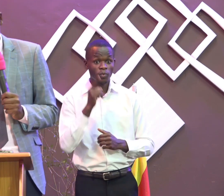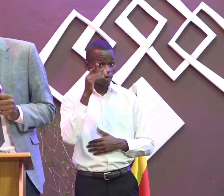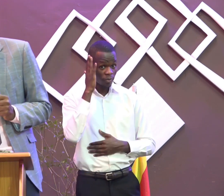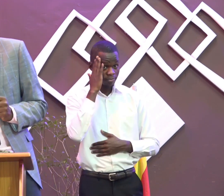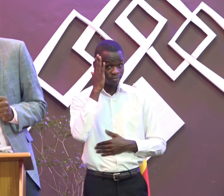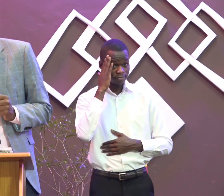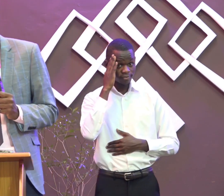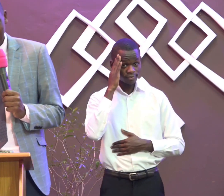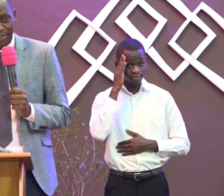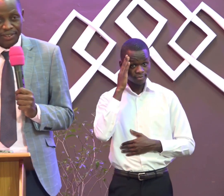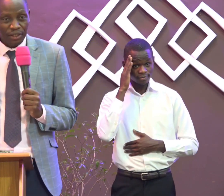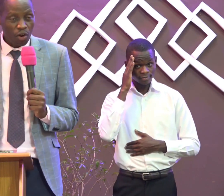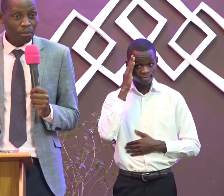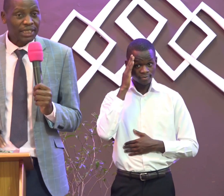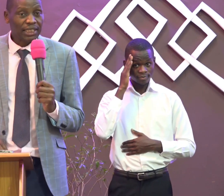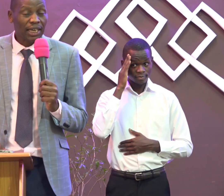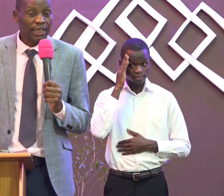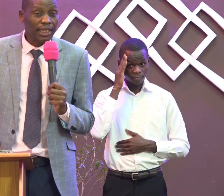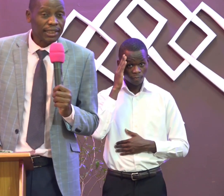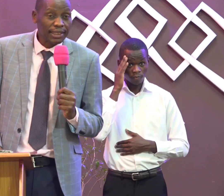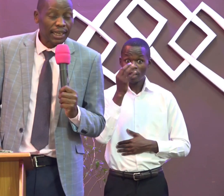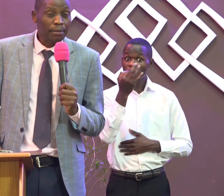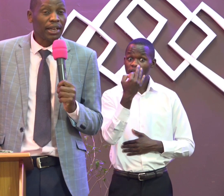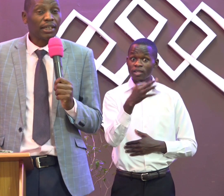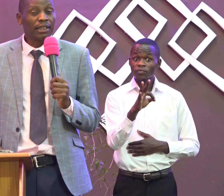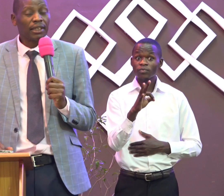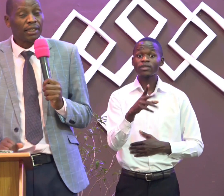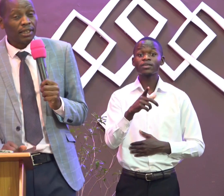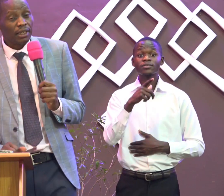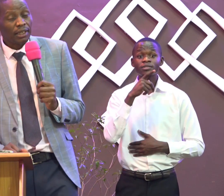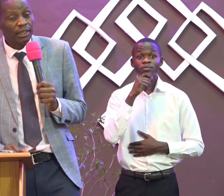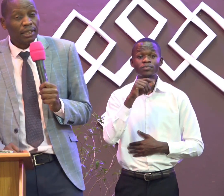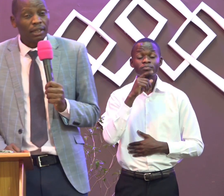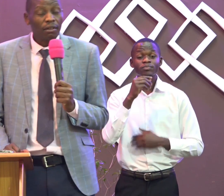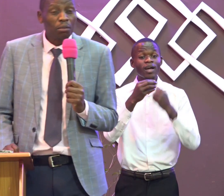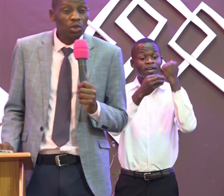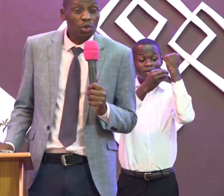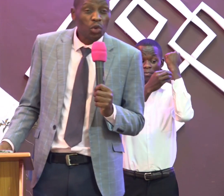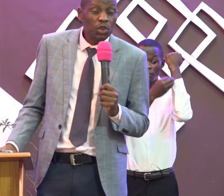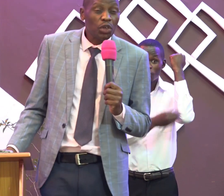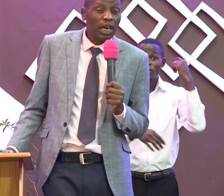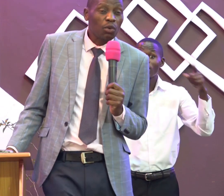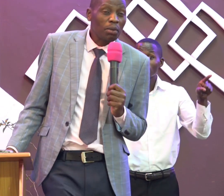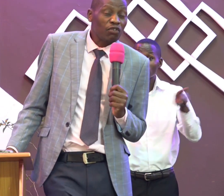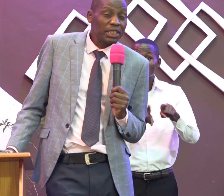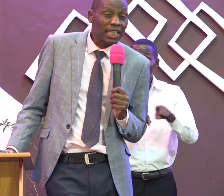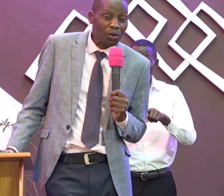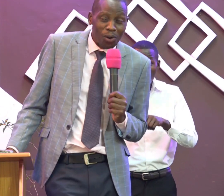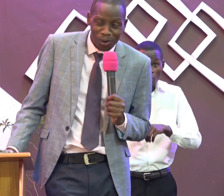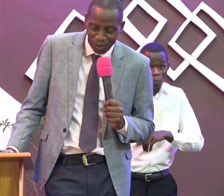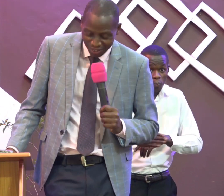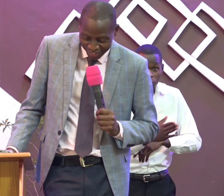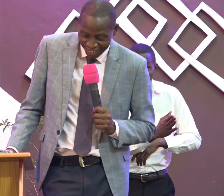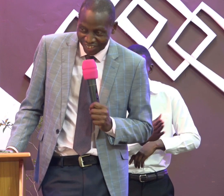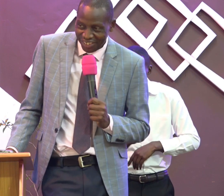Ochimanyi. Do you know? Omusajja nga talina sente abeerange omusoto ogw'enswera gwe